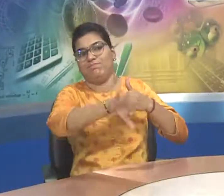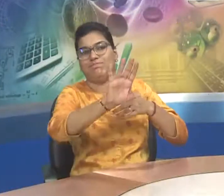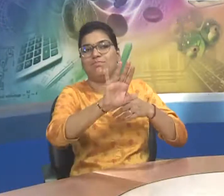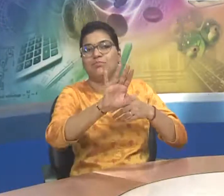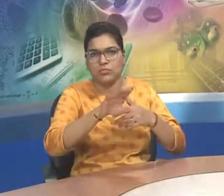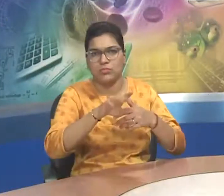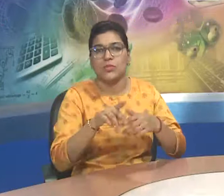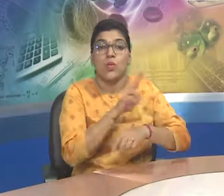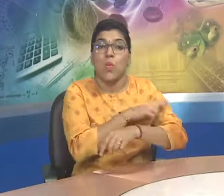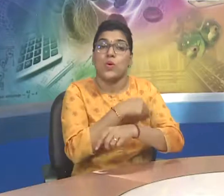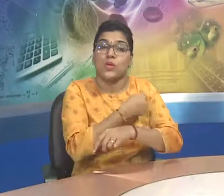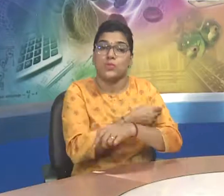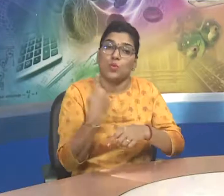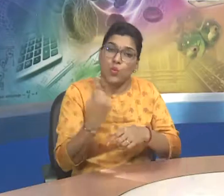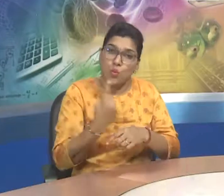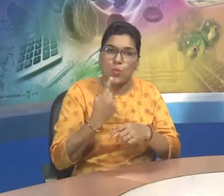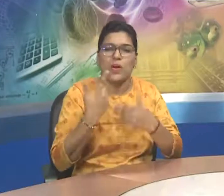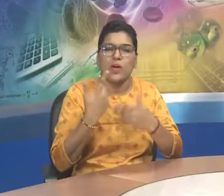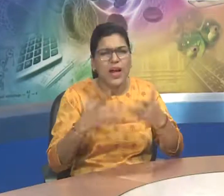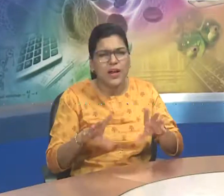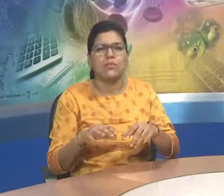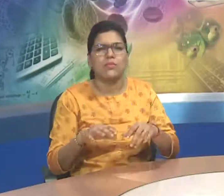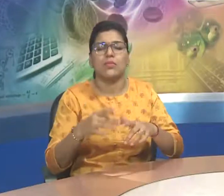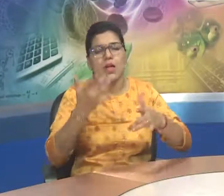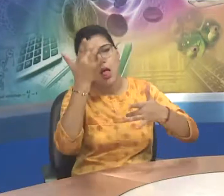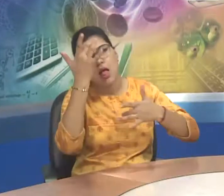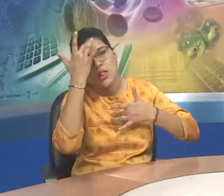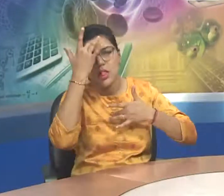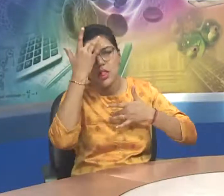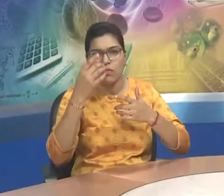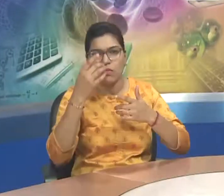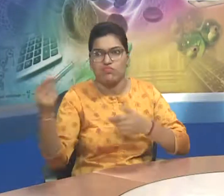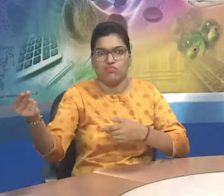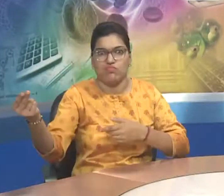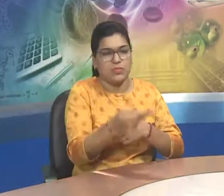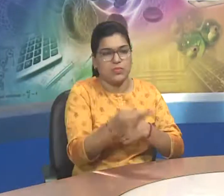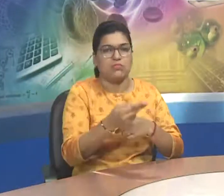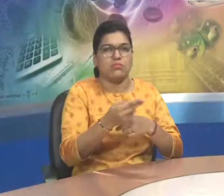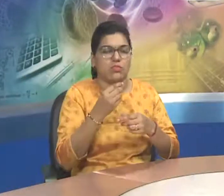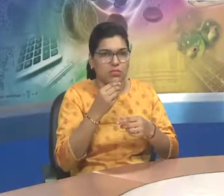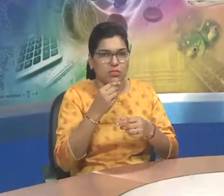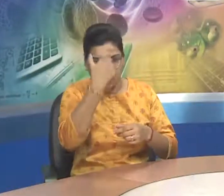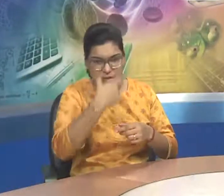discharge, means going home from hospital.